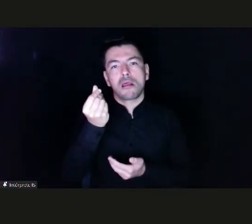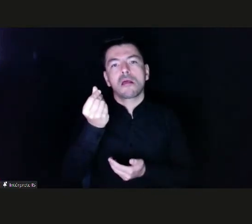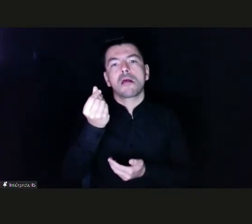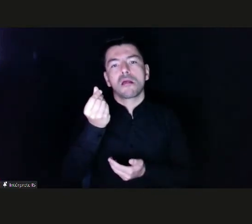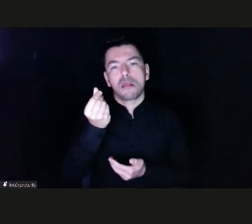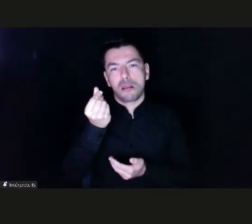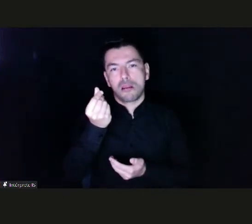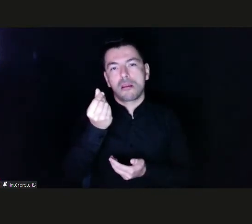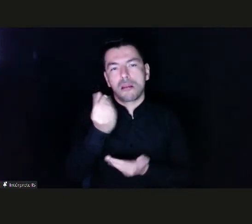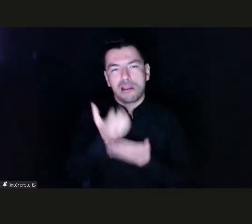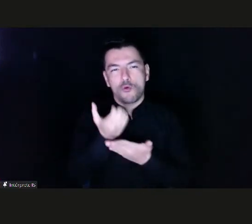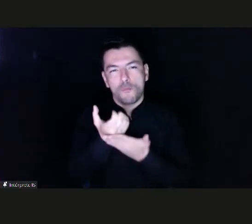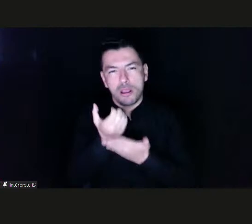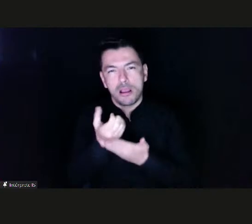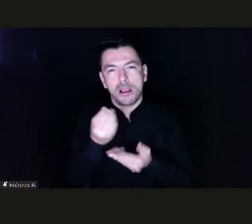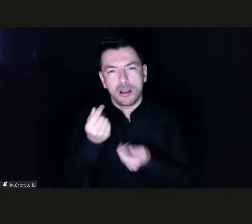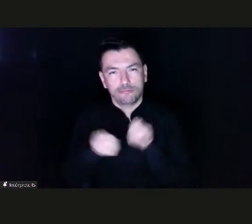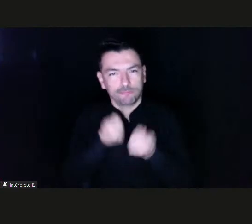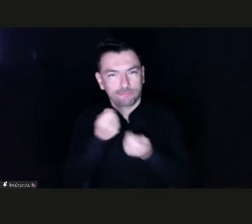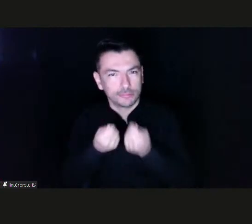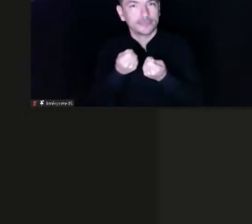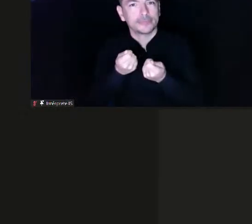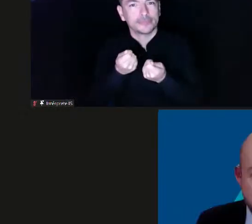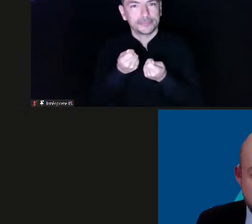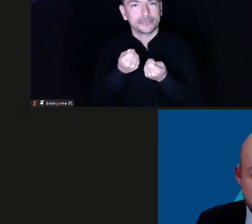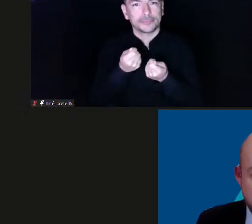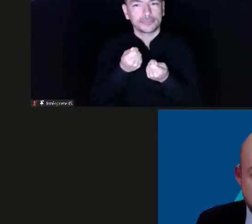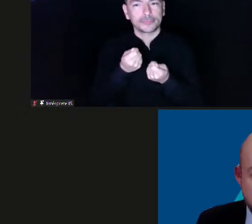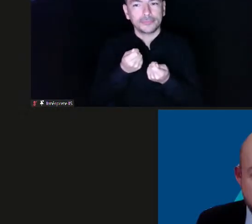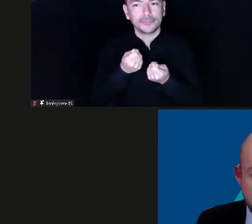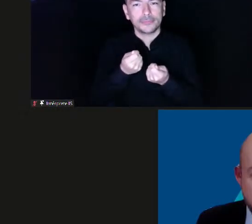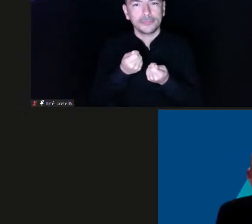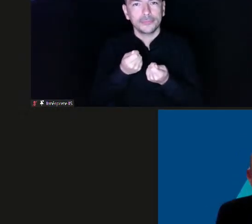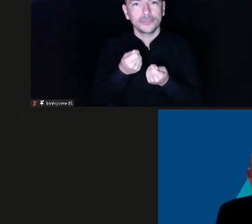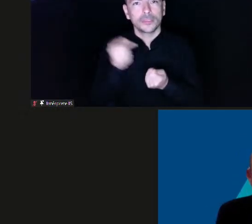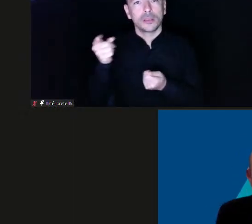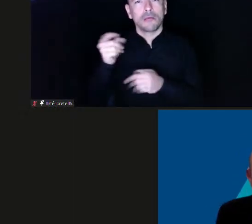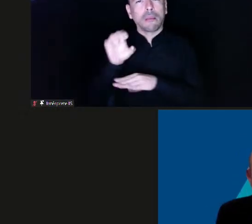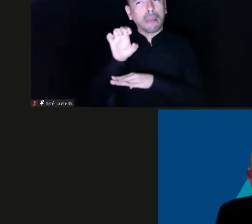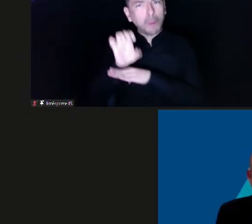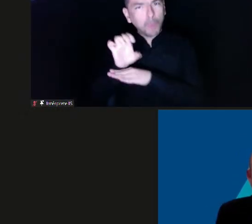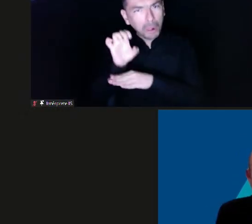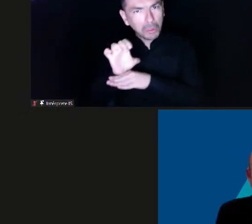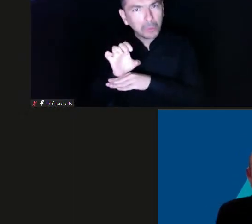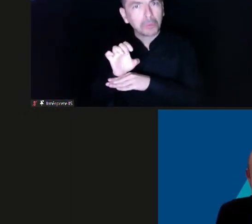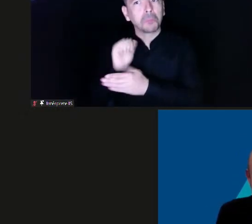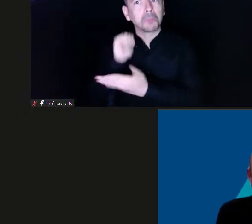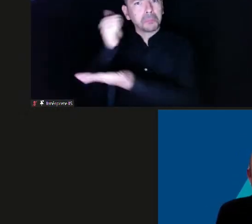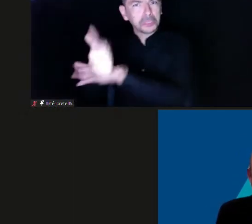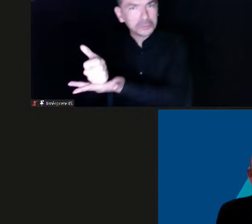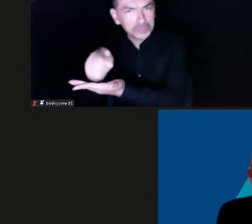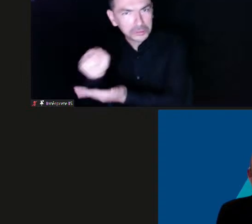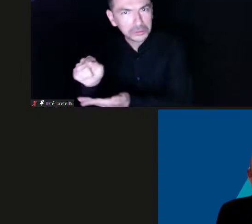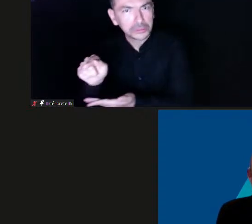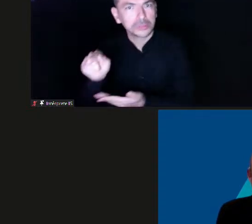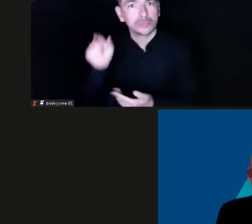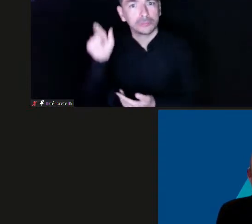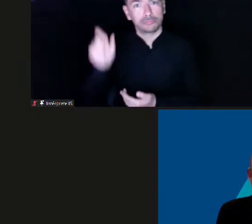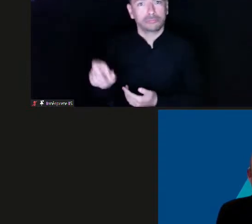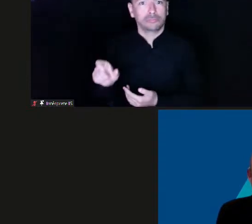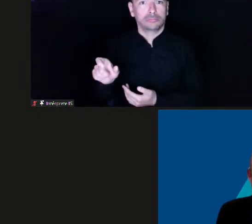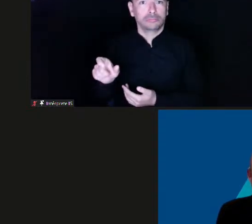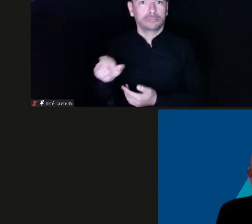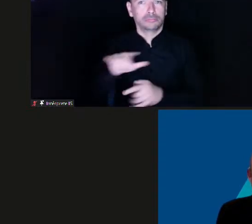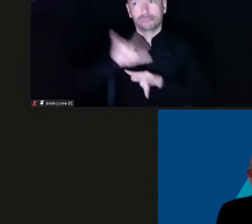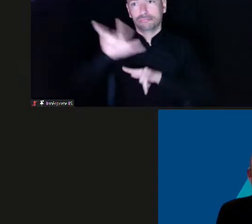2014. So Mr. Weck has traveled around the region to come to us today to bring us his thoughts on this wonderful topic we